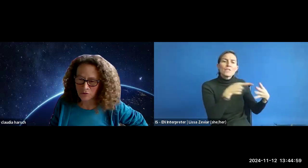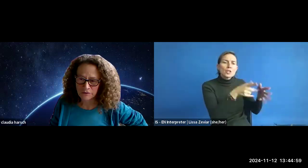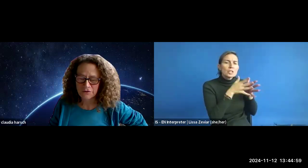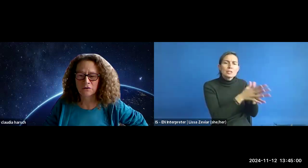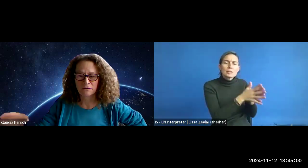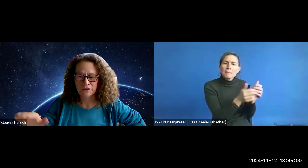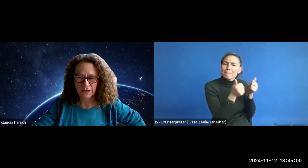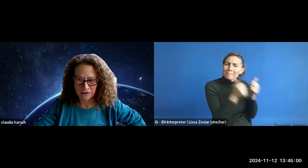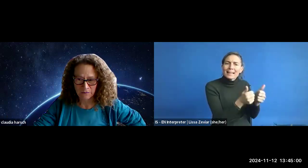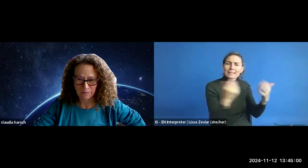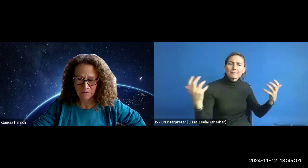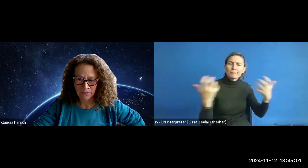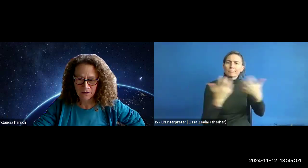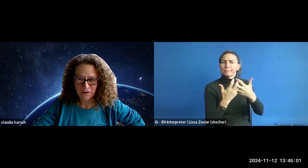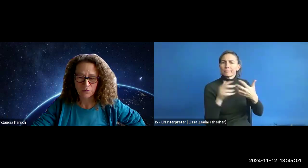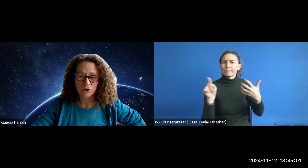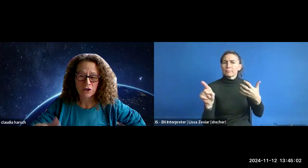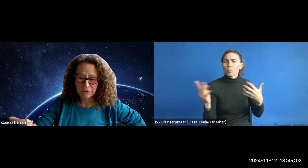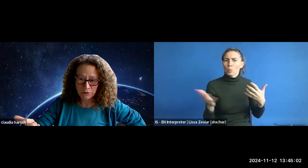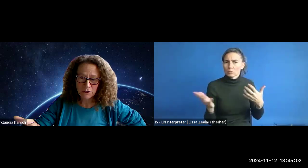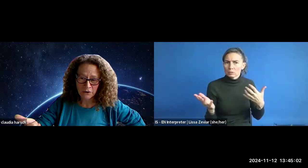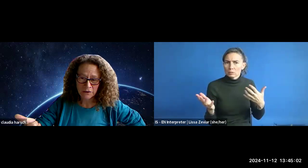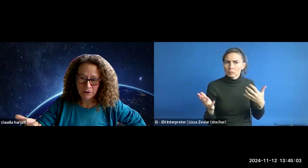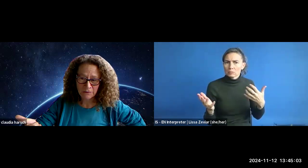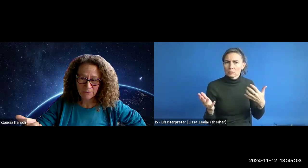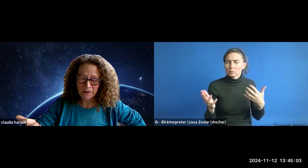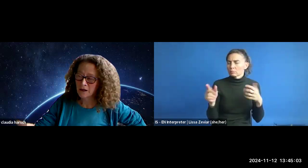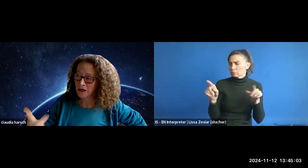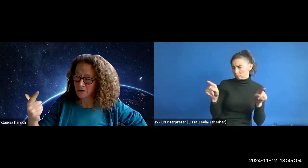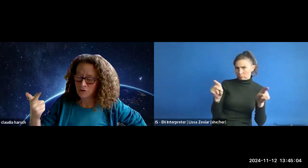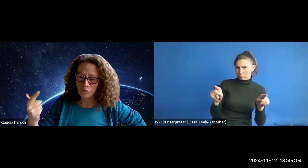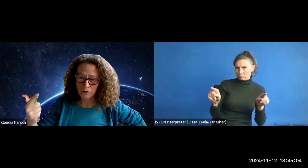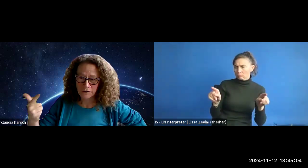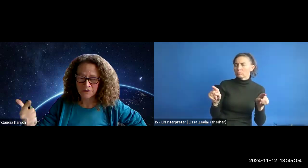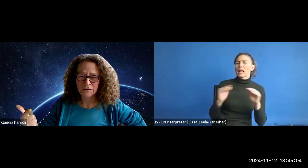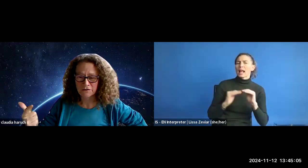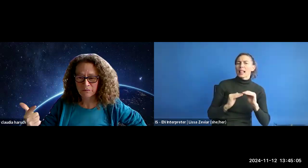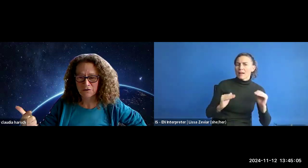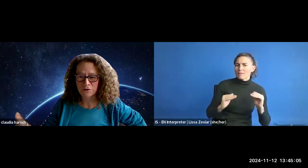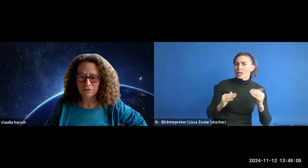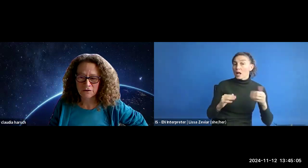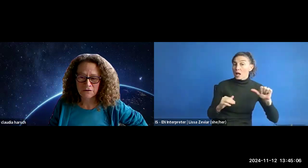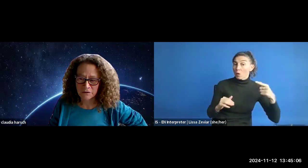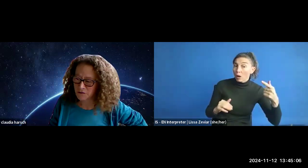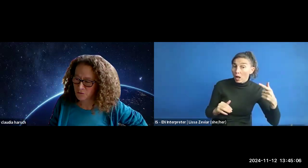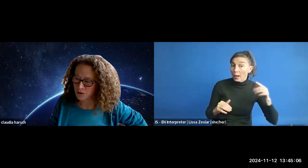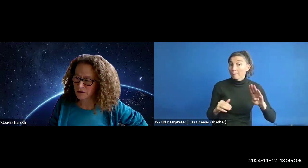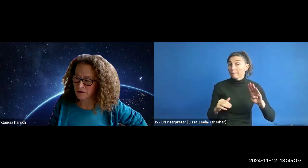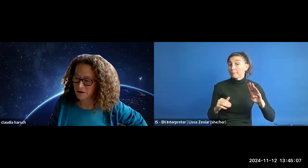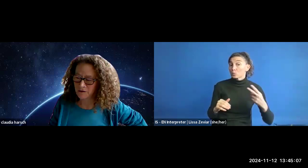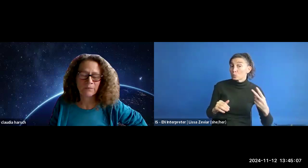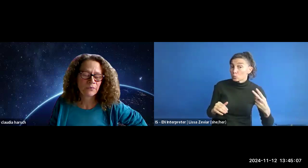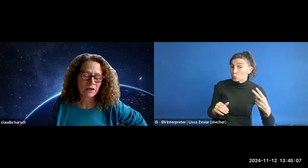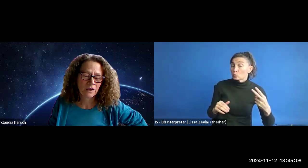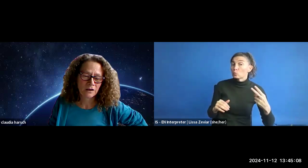to know to solve this item. At which level would the learner be? And which of the descriptors